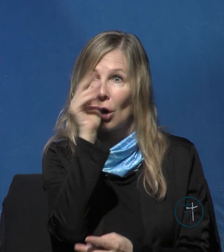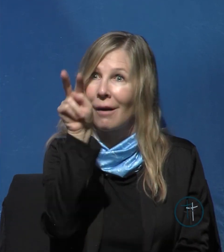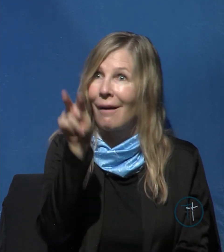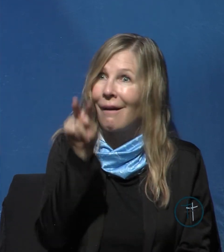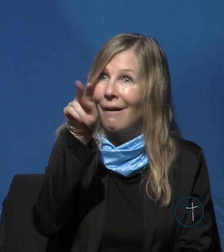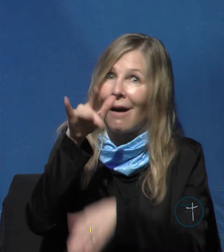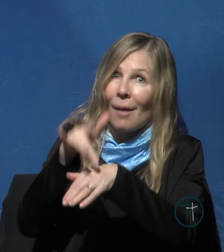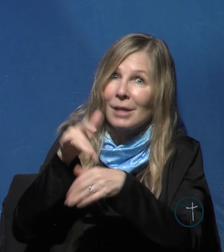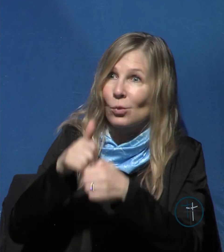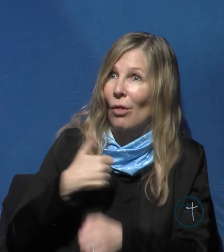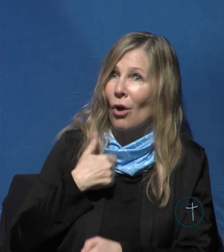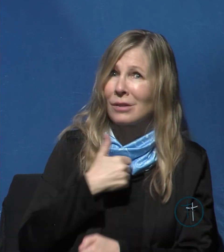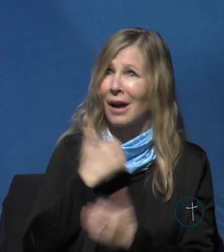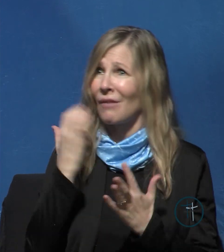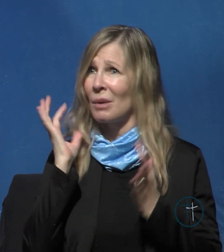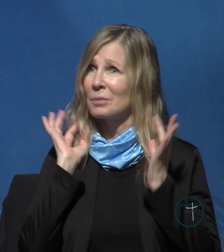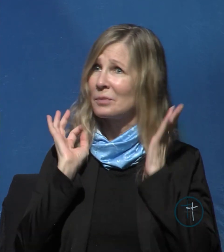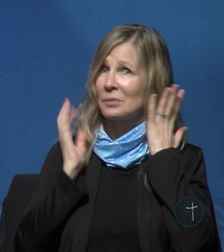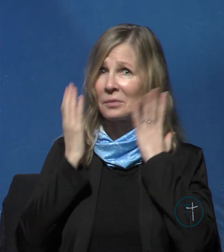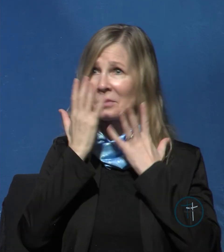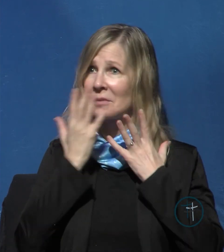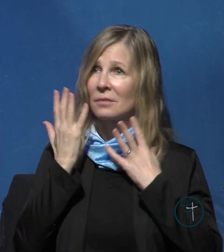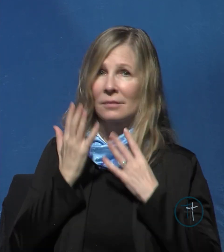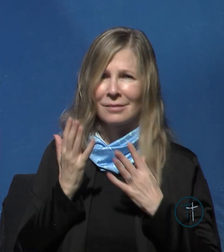and being obsessed with ourselves.